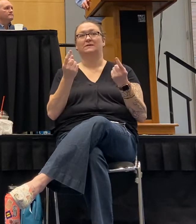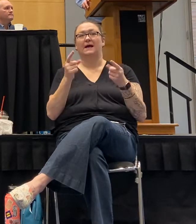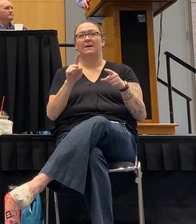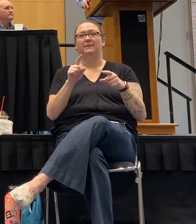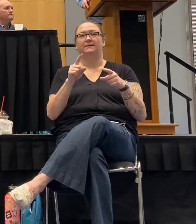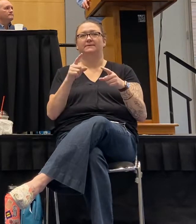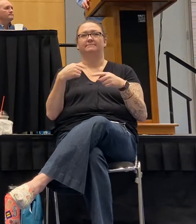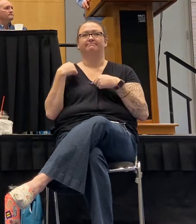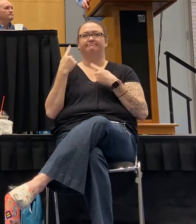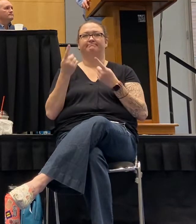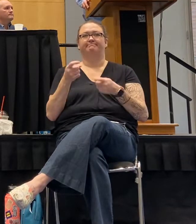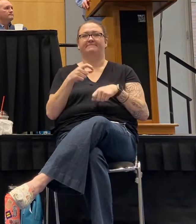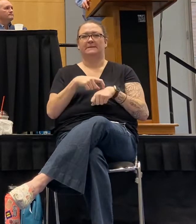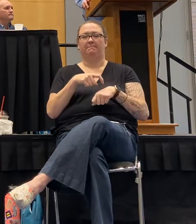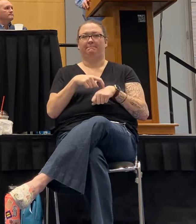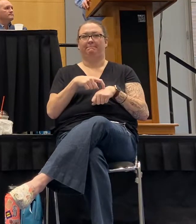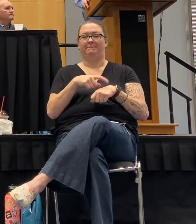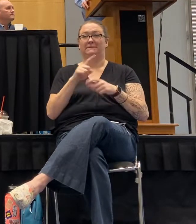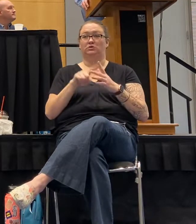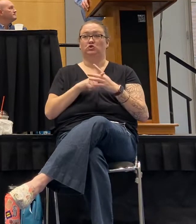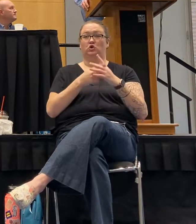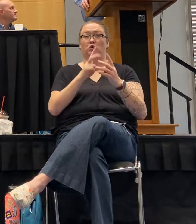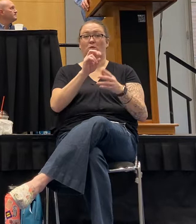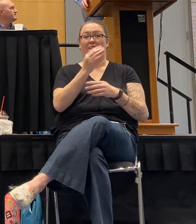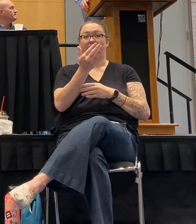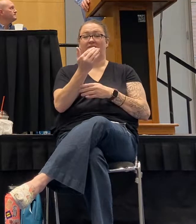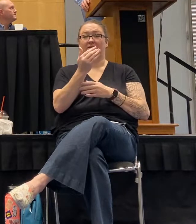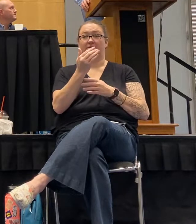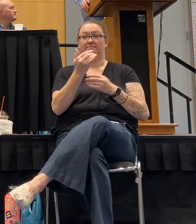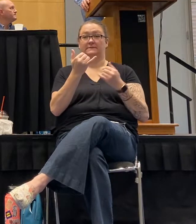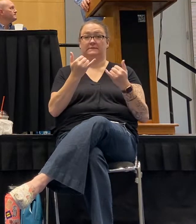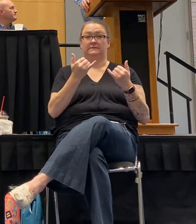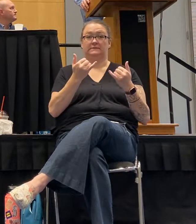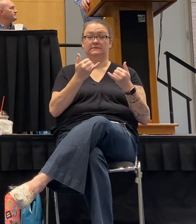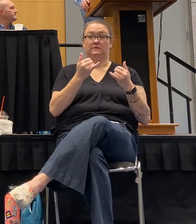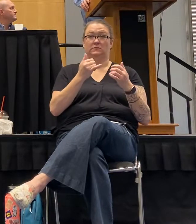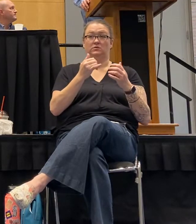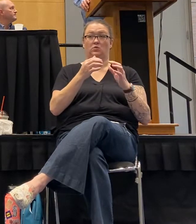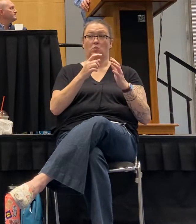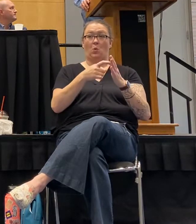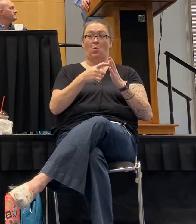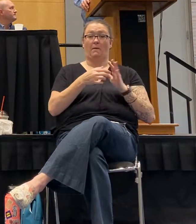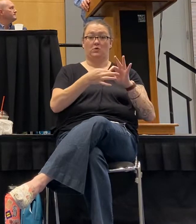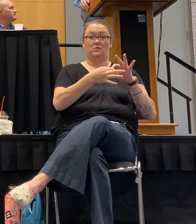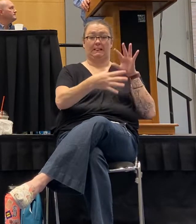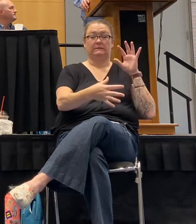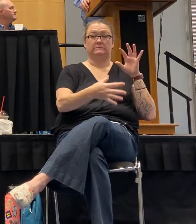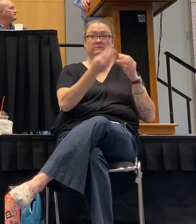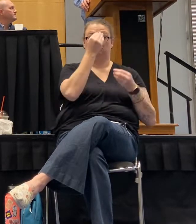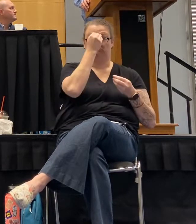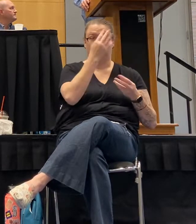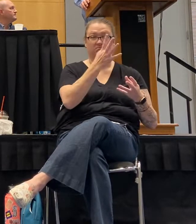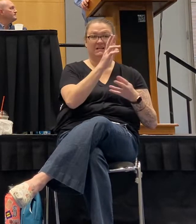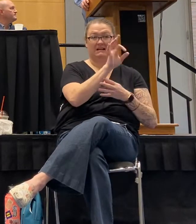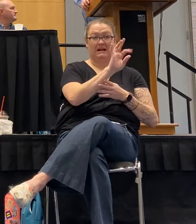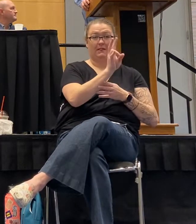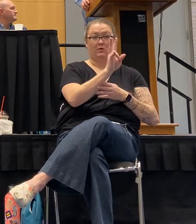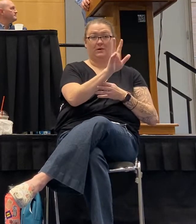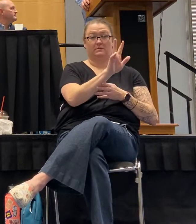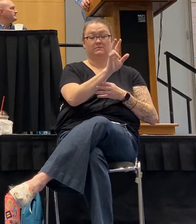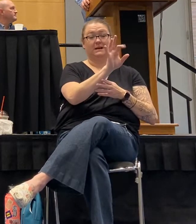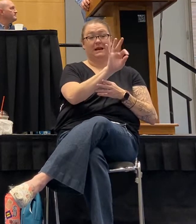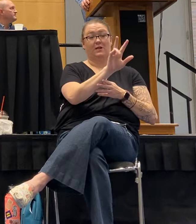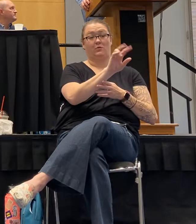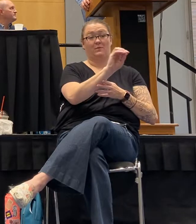over time. So starting in 2015, when the current Subpart 8 requirements were released, 93% of institutions